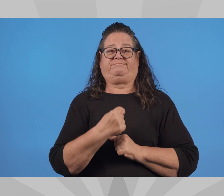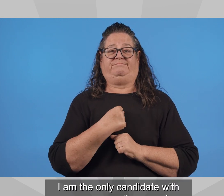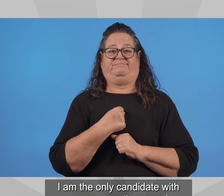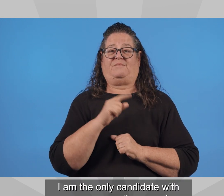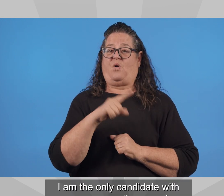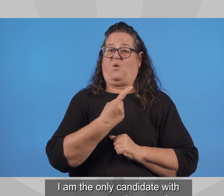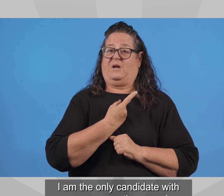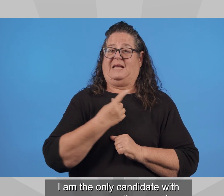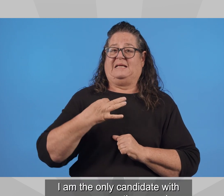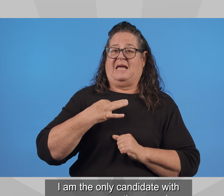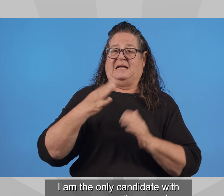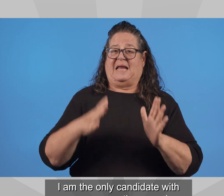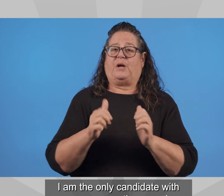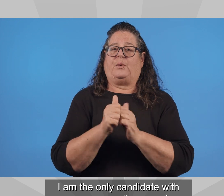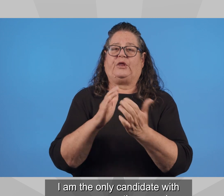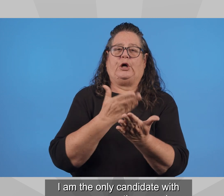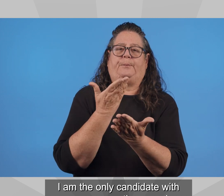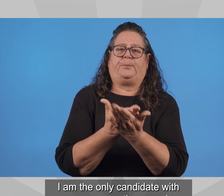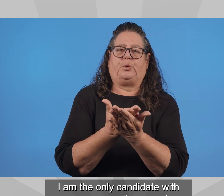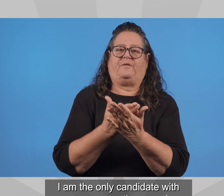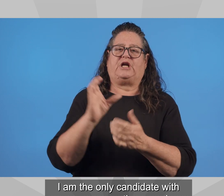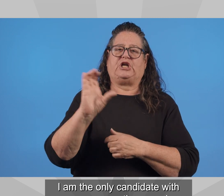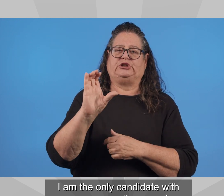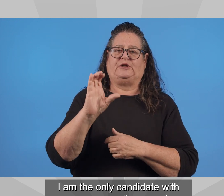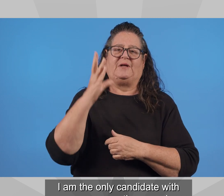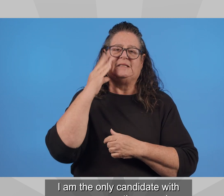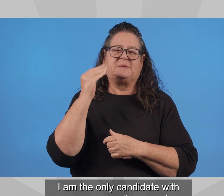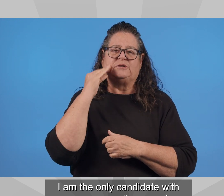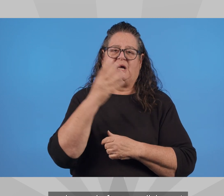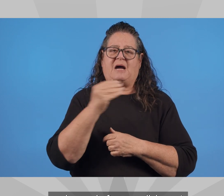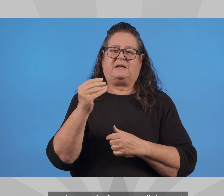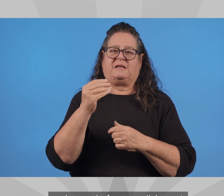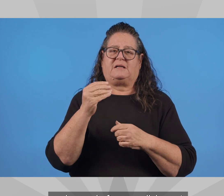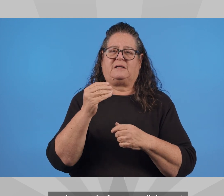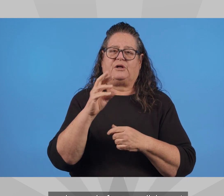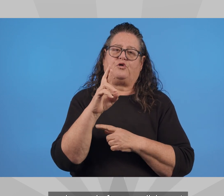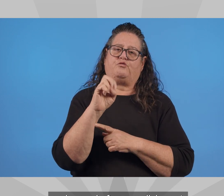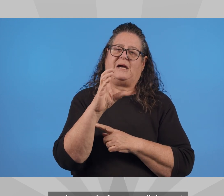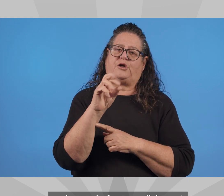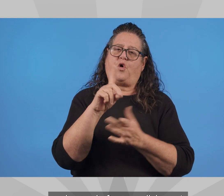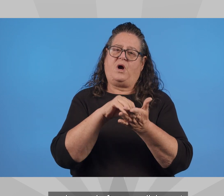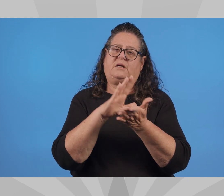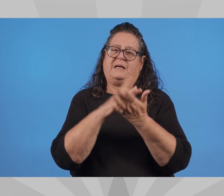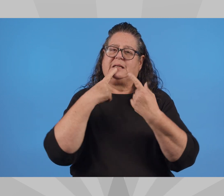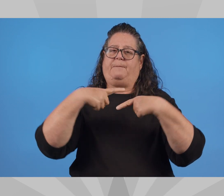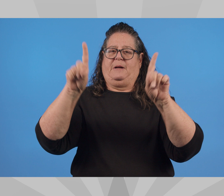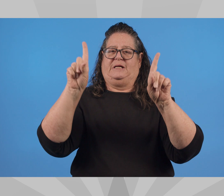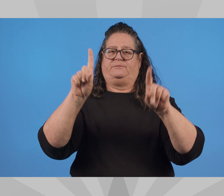I am the only candidate with proven conservative experience and record of accomplishment.